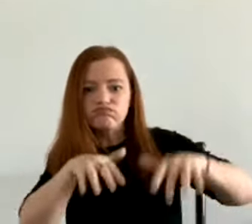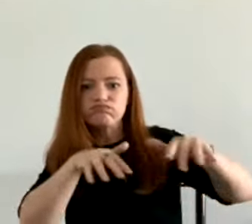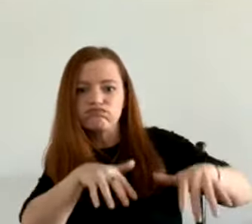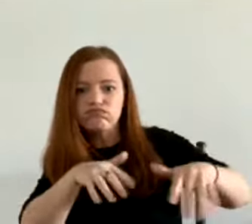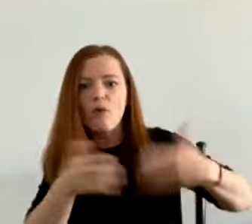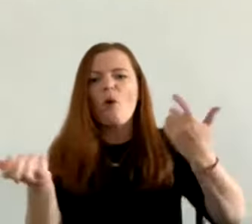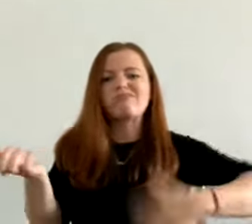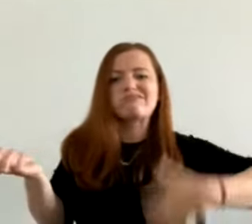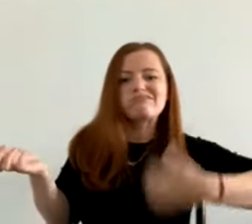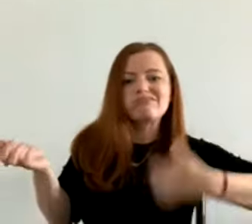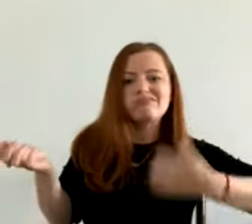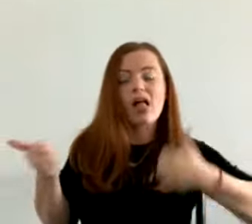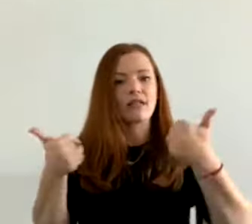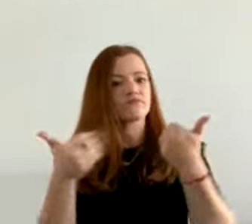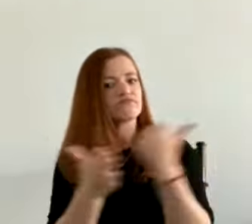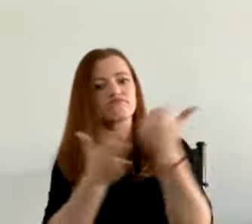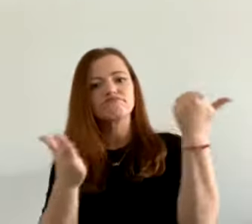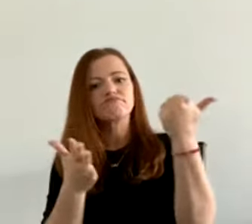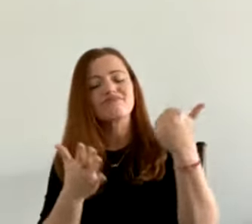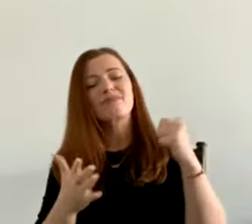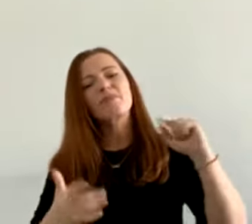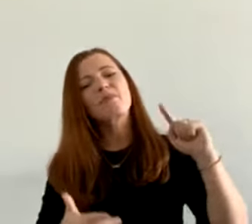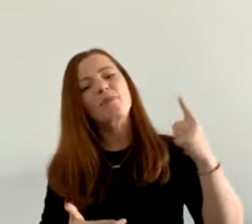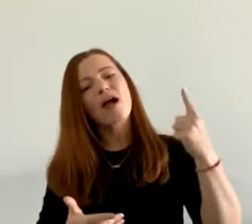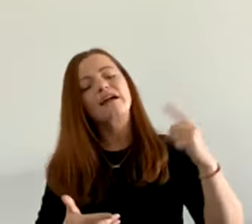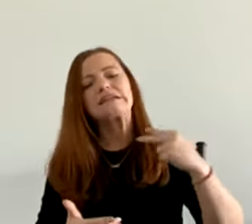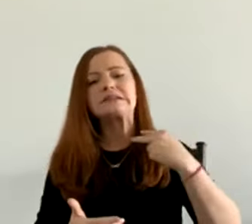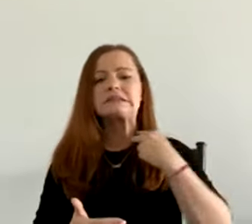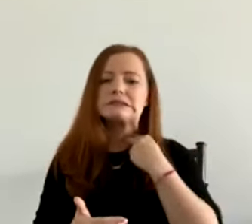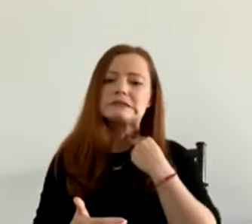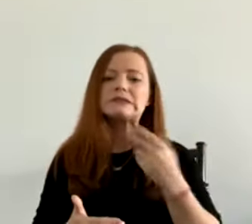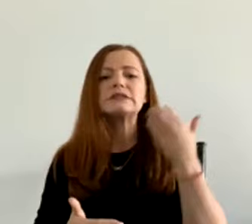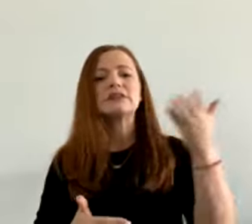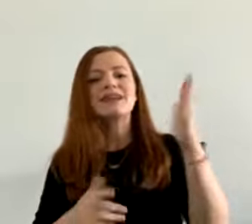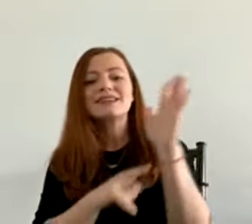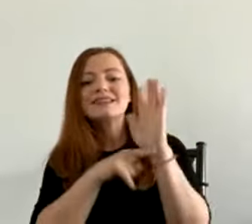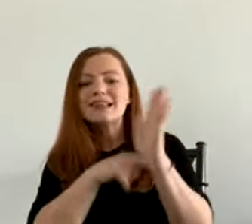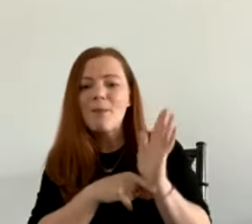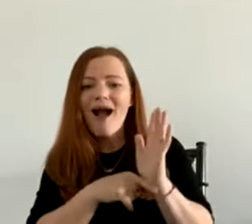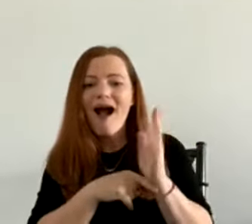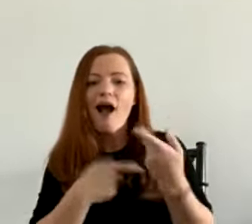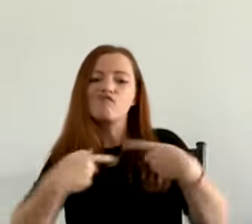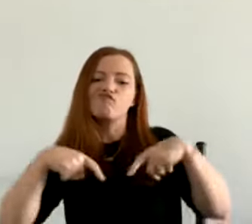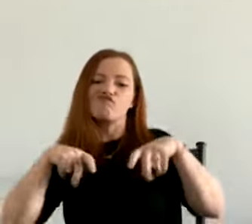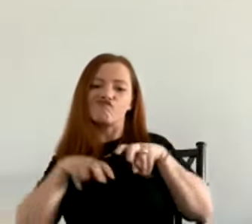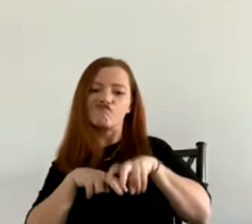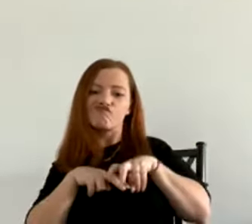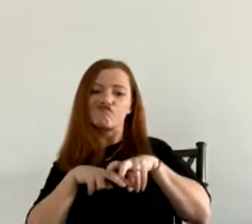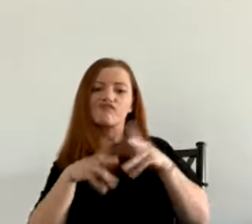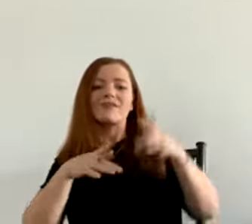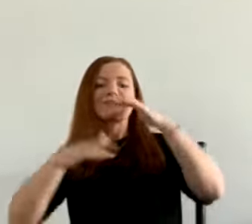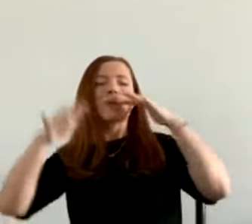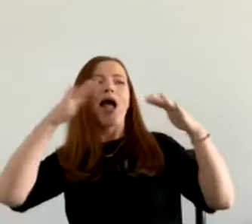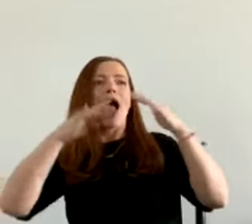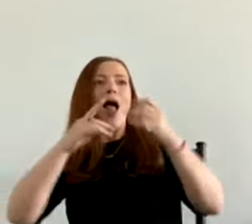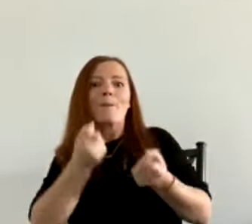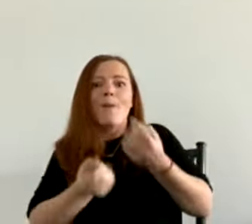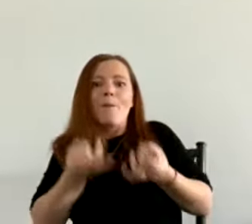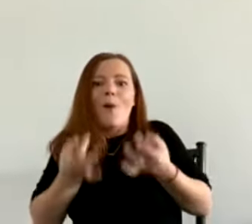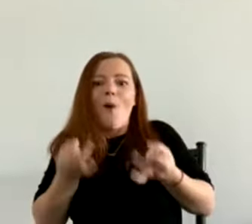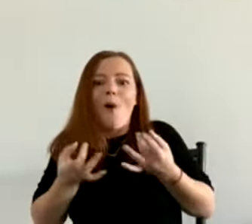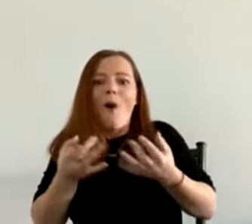And that's all been great. I really miss going to the cinema. I miss sitting in a big comfy chair. I miss the smell of popcorn. I miss